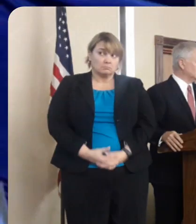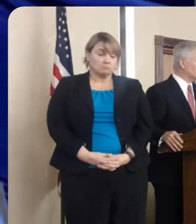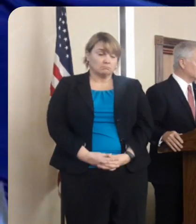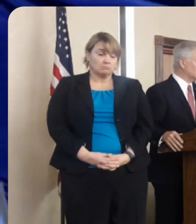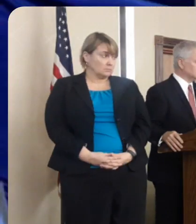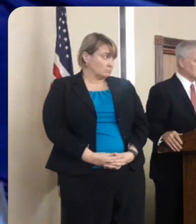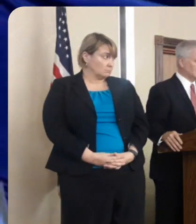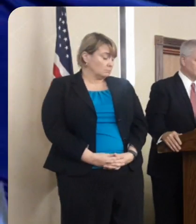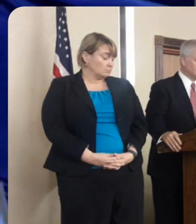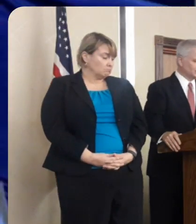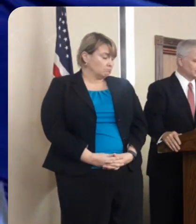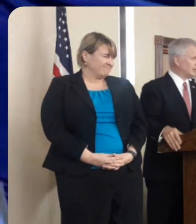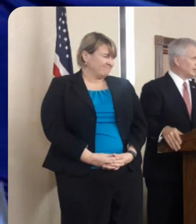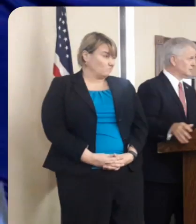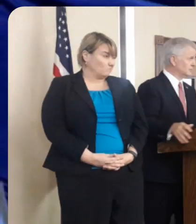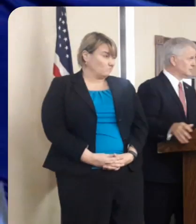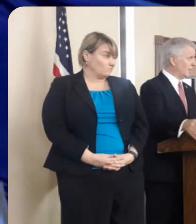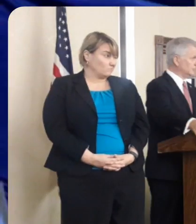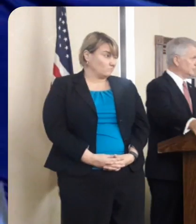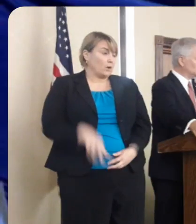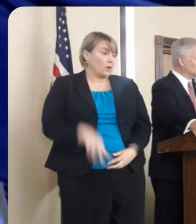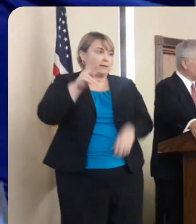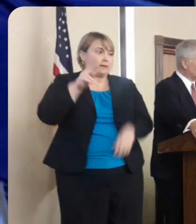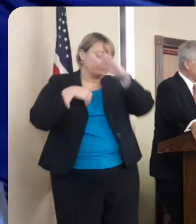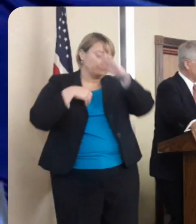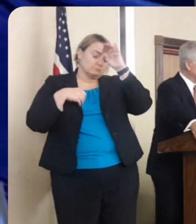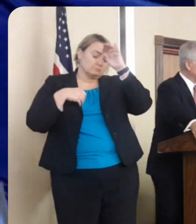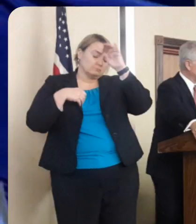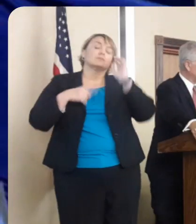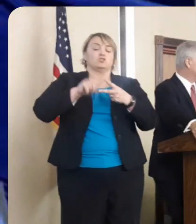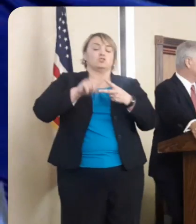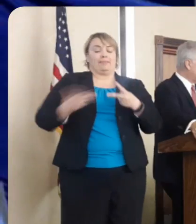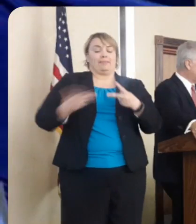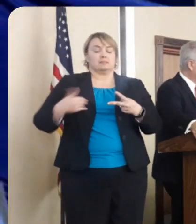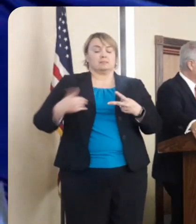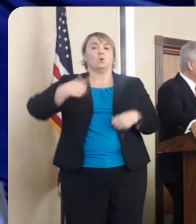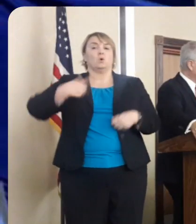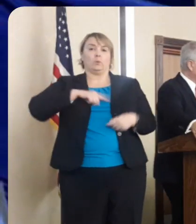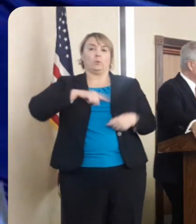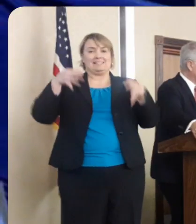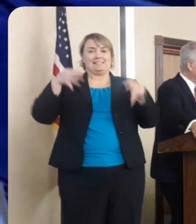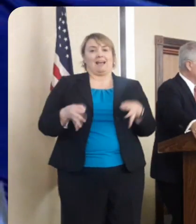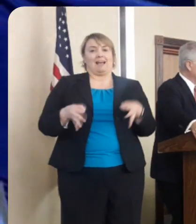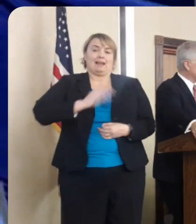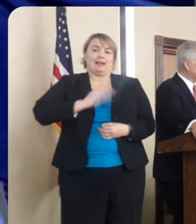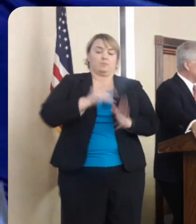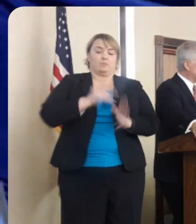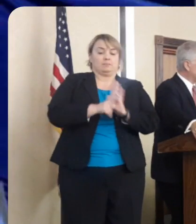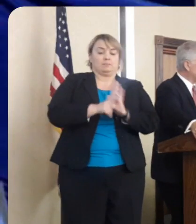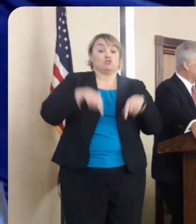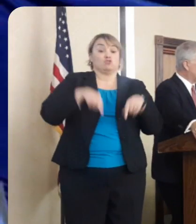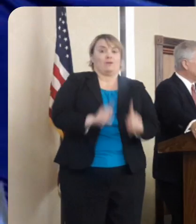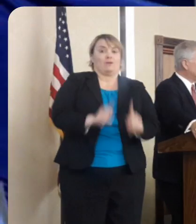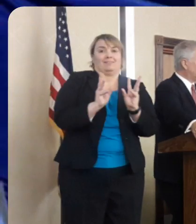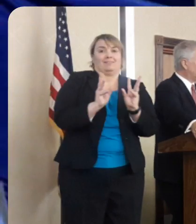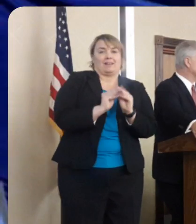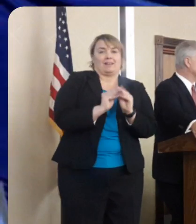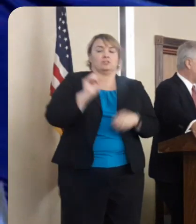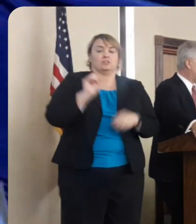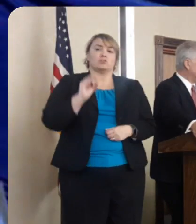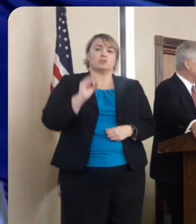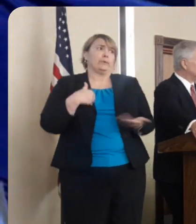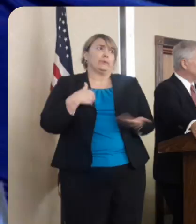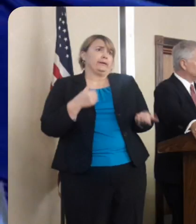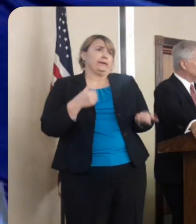Okay, two things. One, during convention is when we decide what our principles are. So you can't ever say that